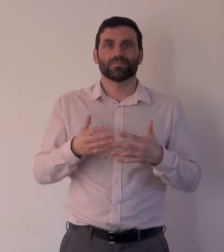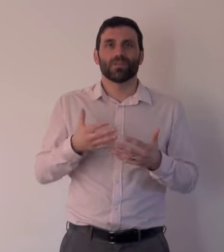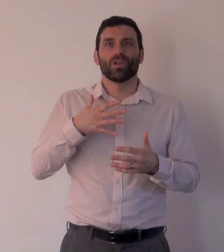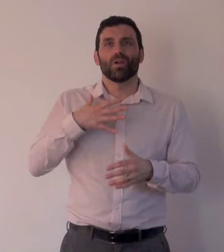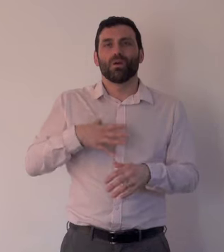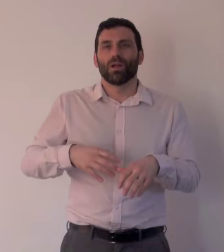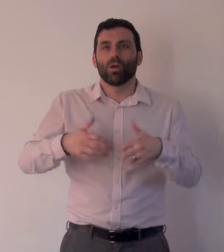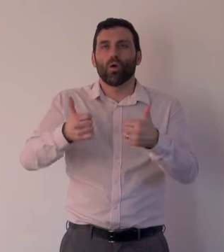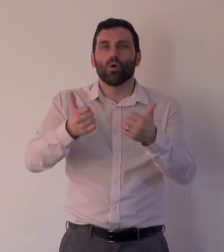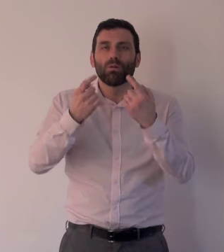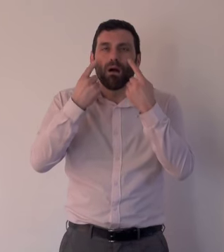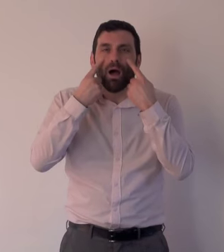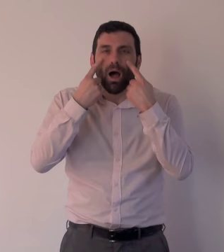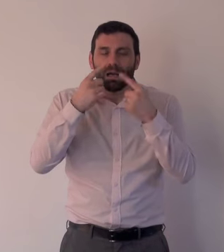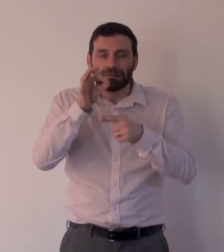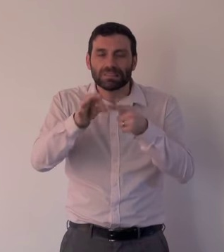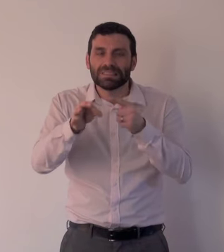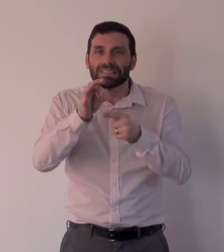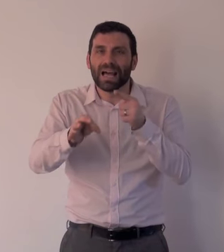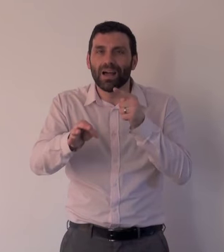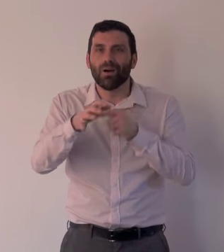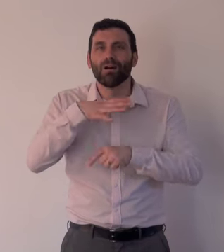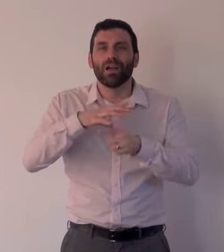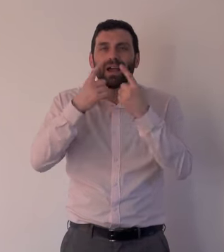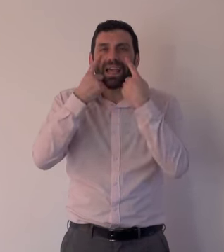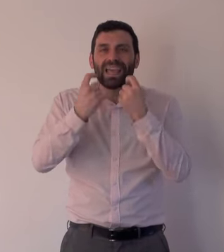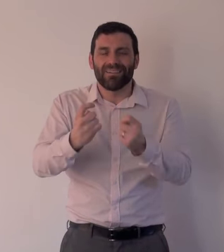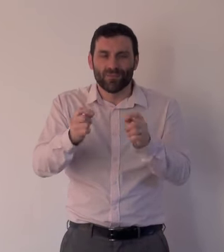You need to have good attention for detail.